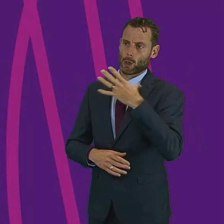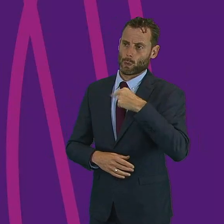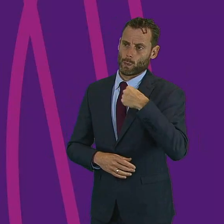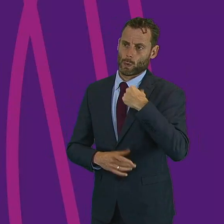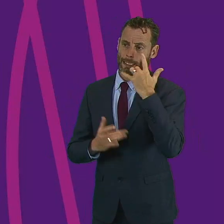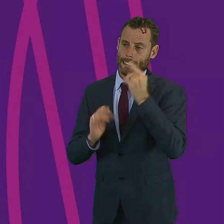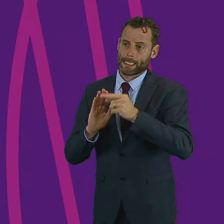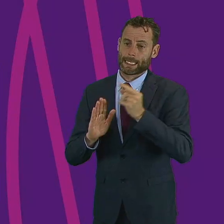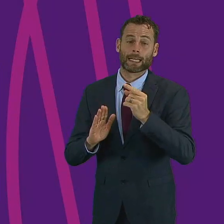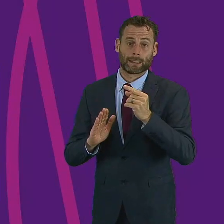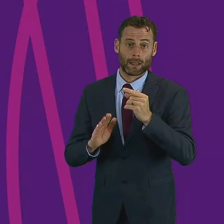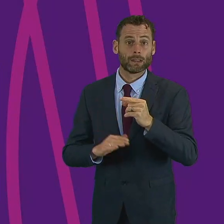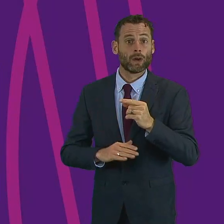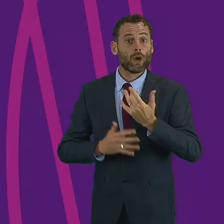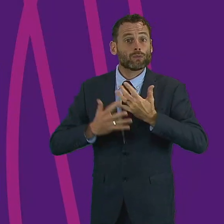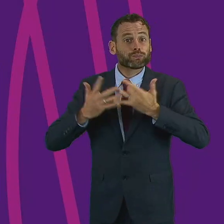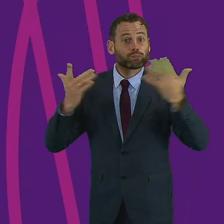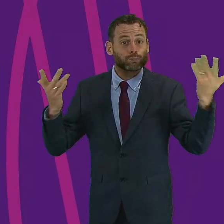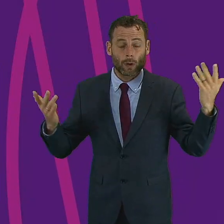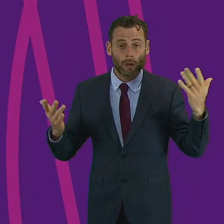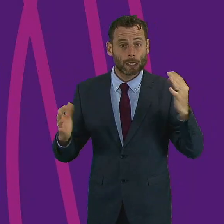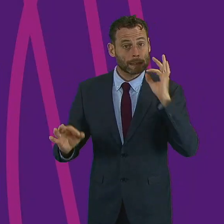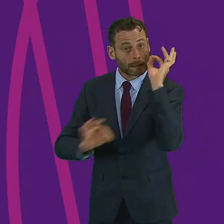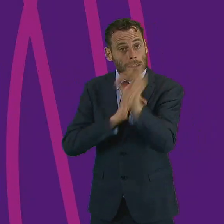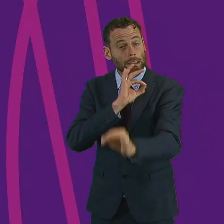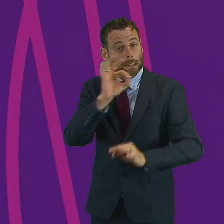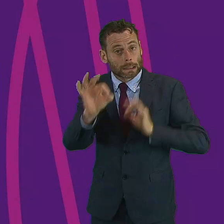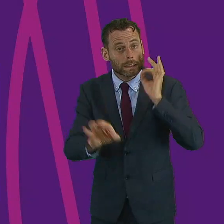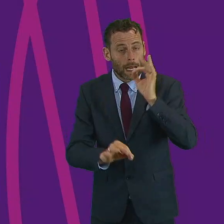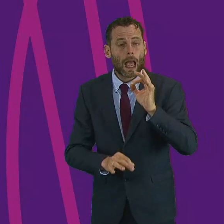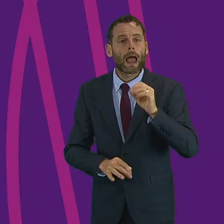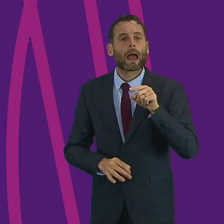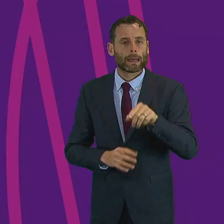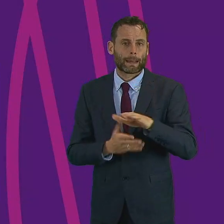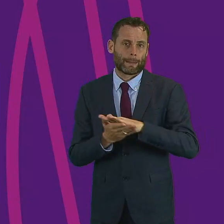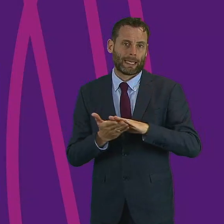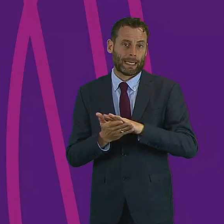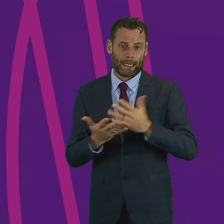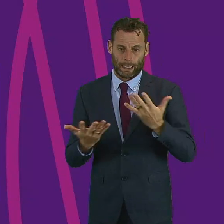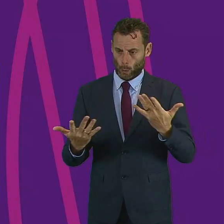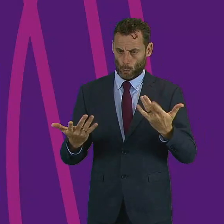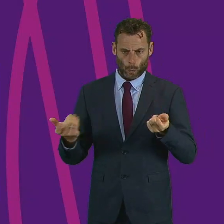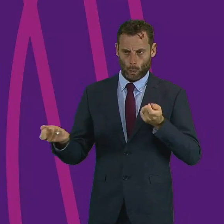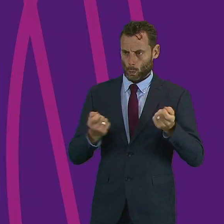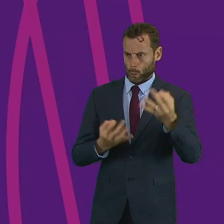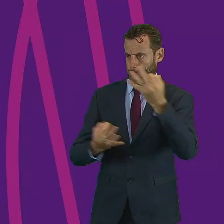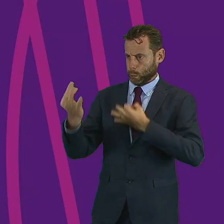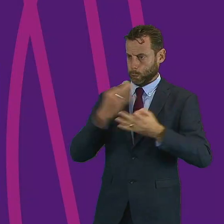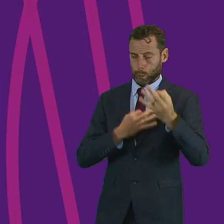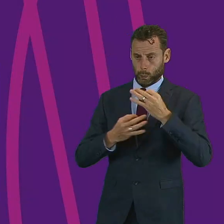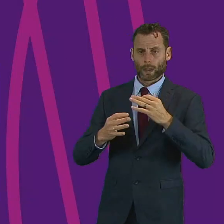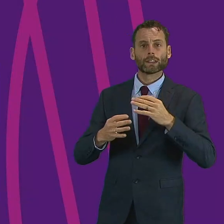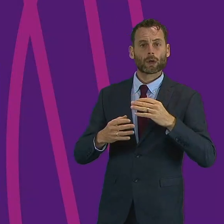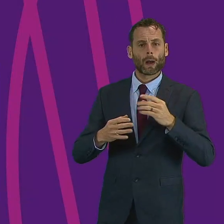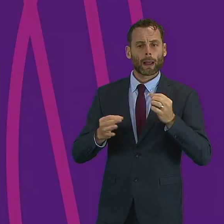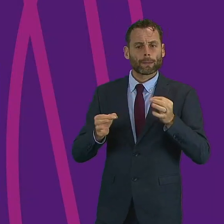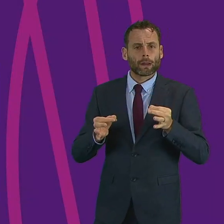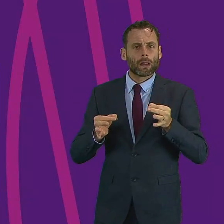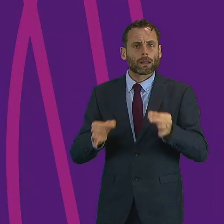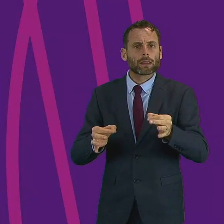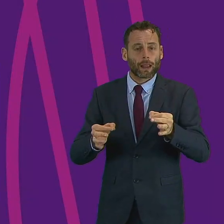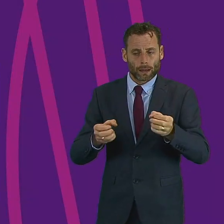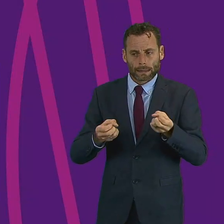important here, firstly, to be very frank where we are experiencing challenges. Some have accused me this week of trying to politicise this. Nothing